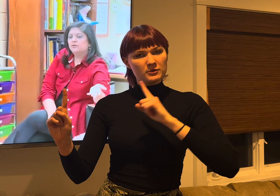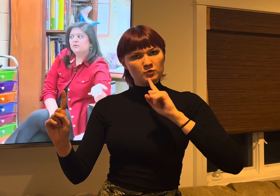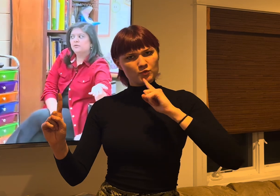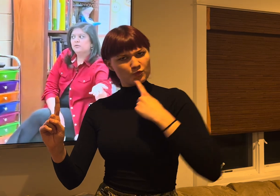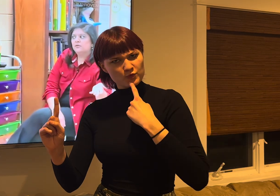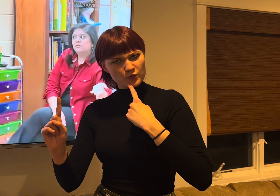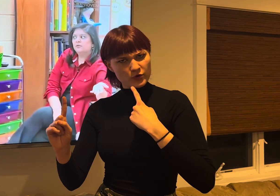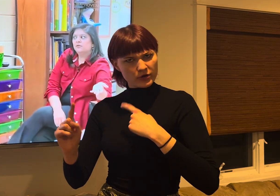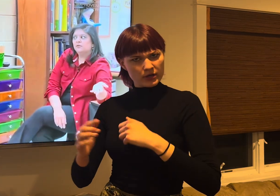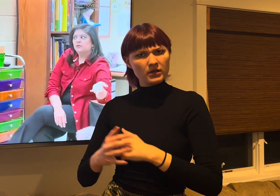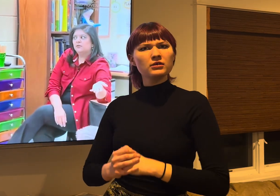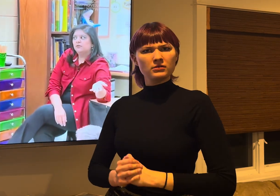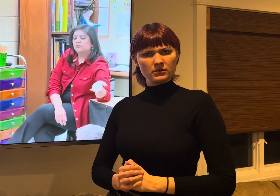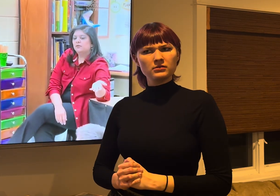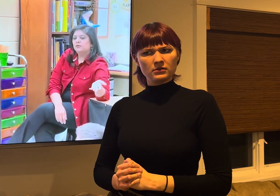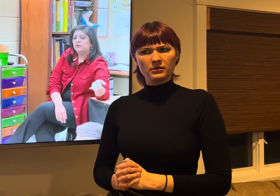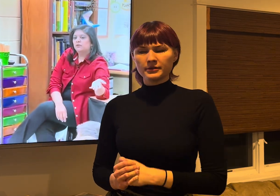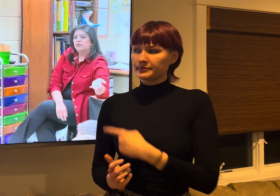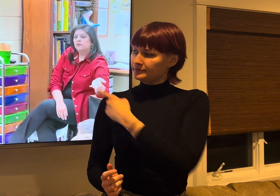firm?